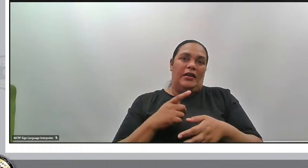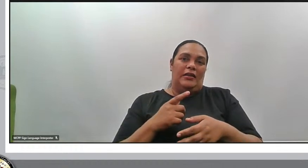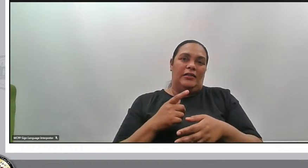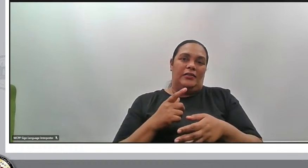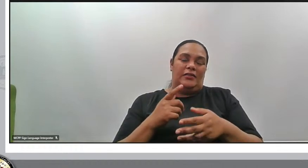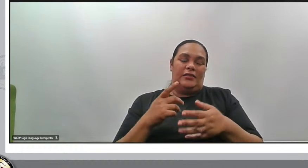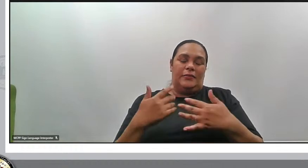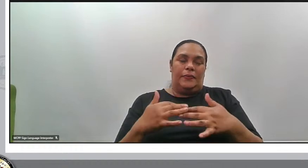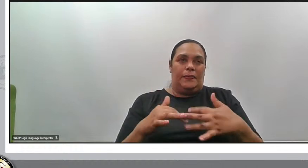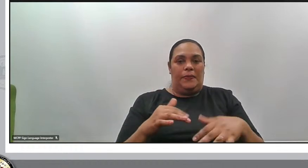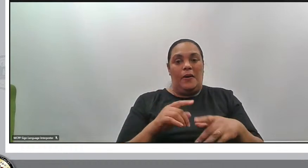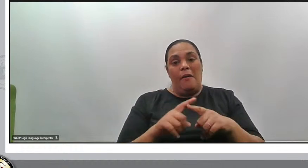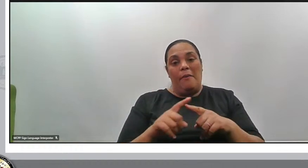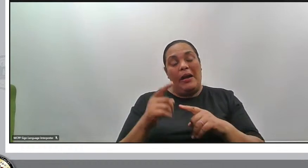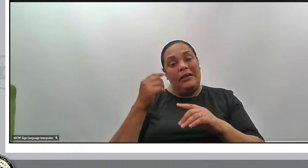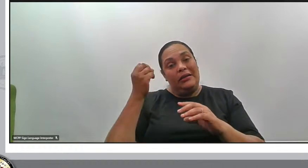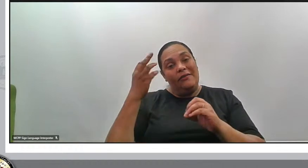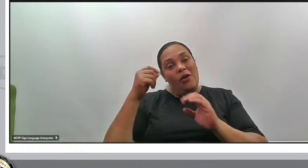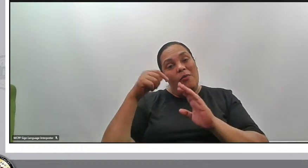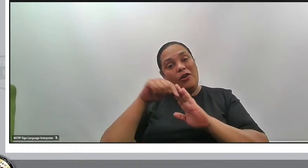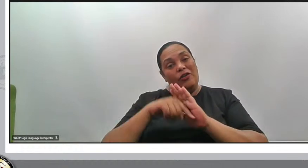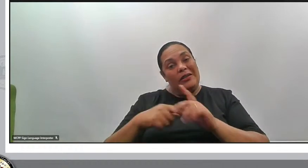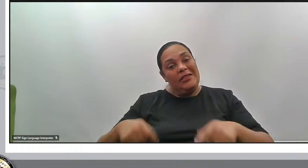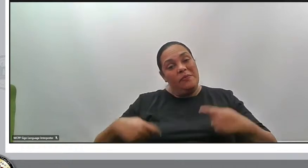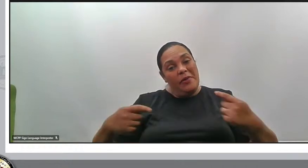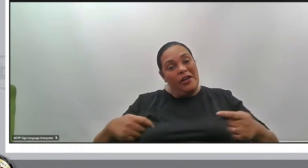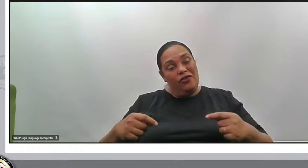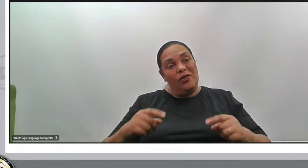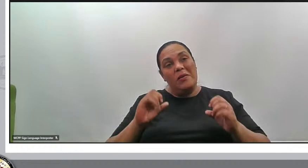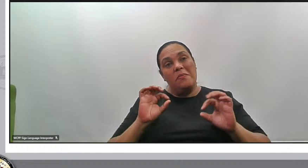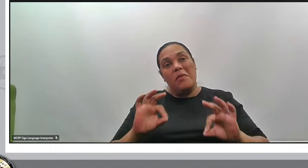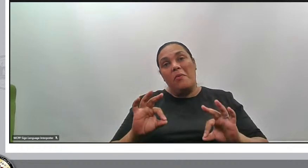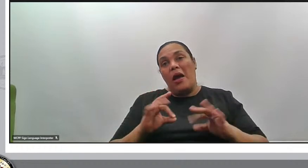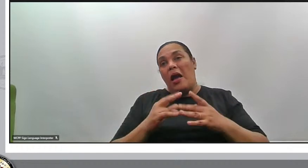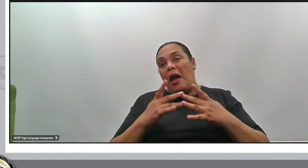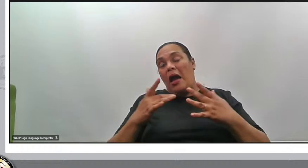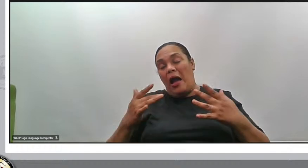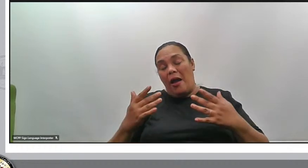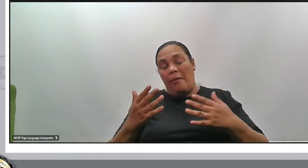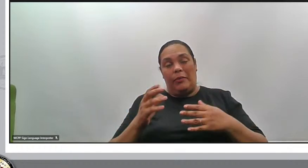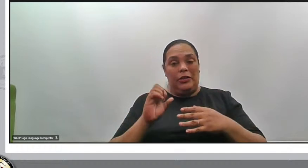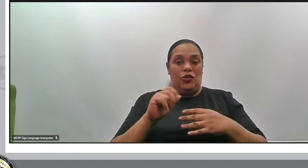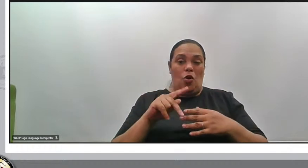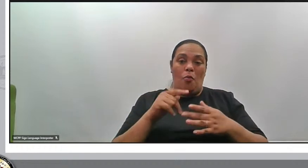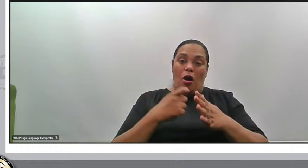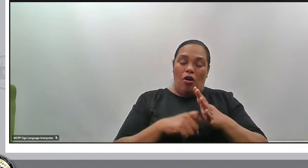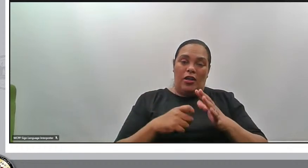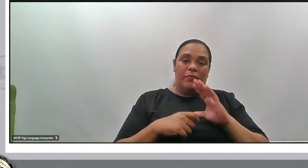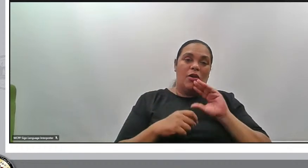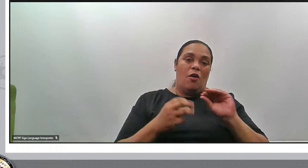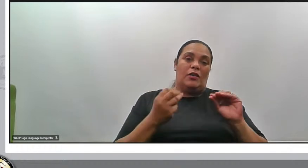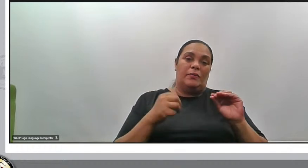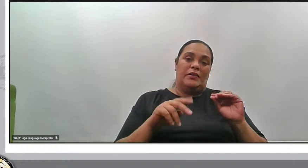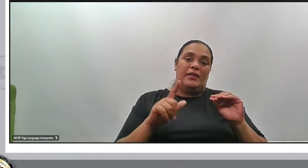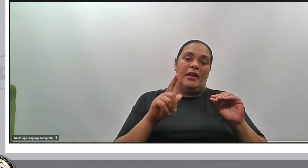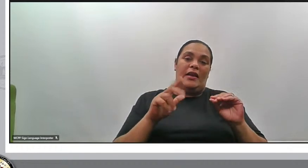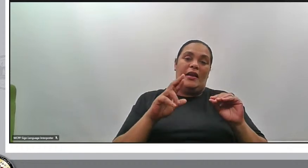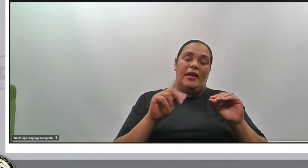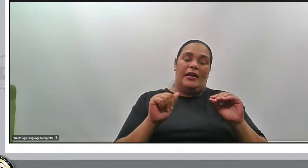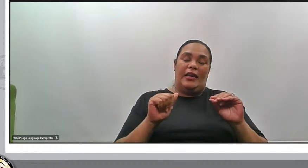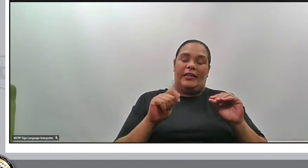superfluous. But with the detailed spending and exactly how much SOPA costs, I will ask Mr. Retief to provide